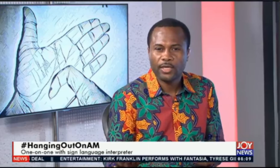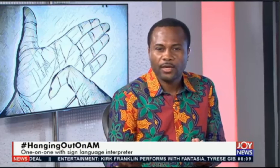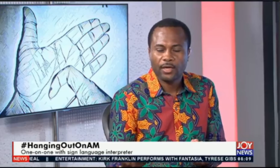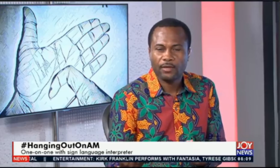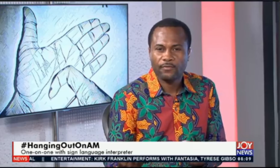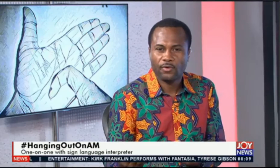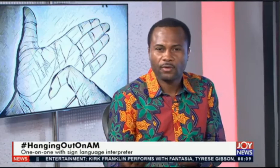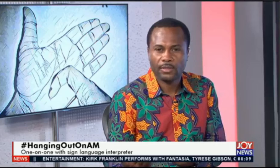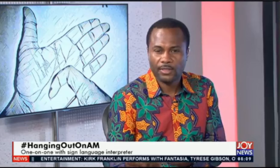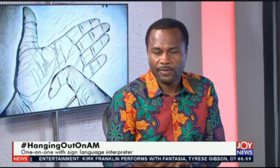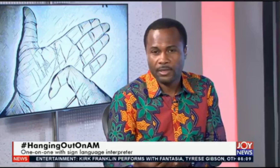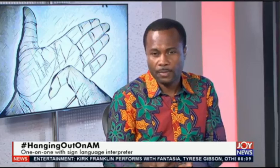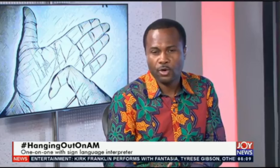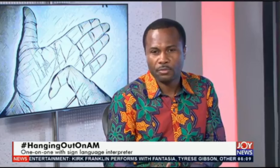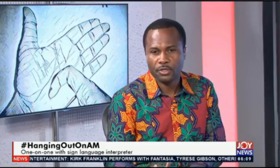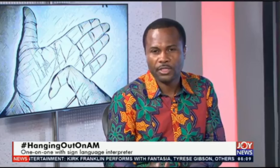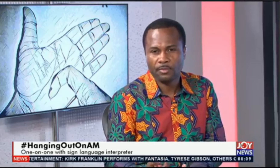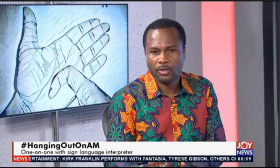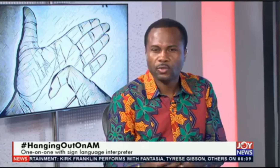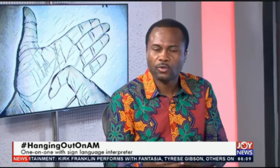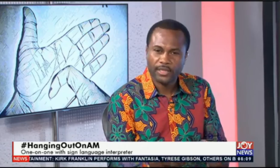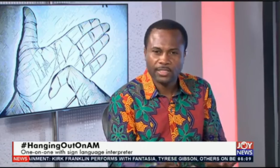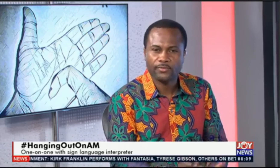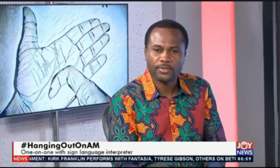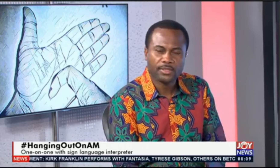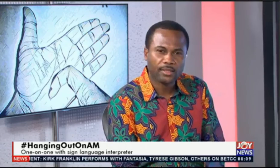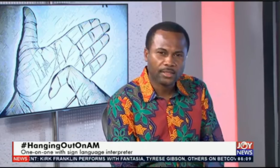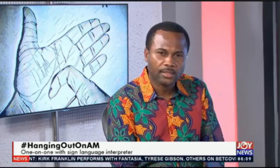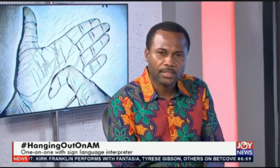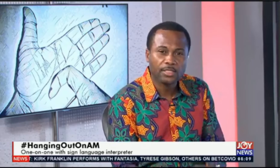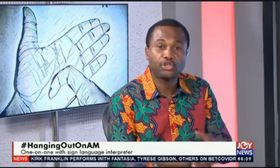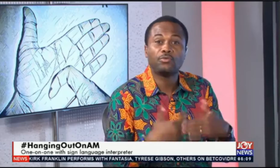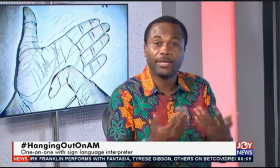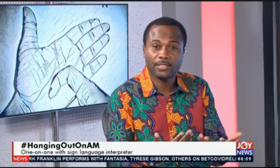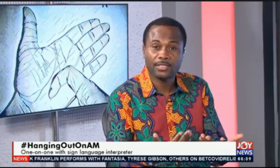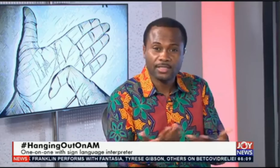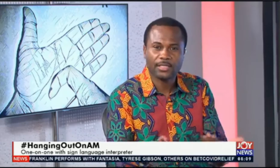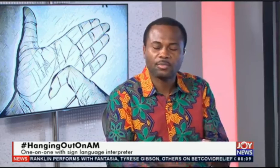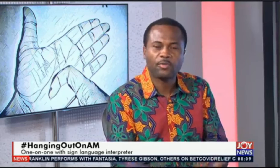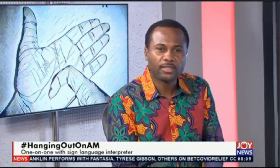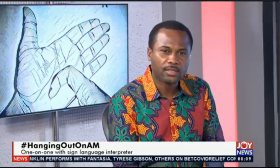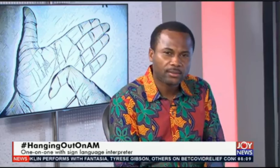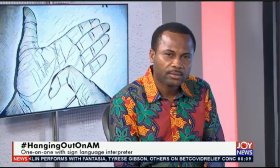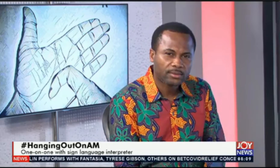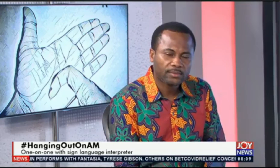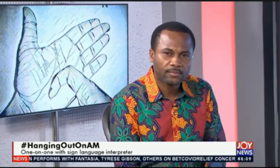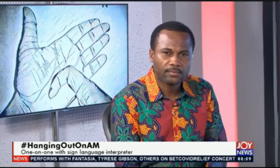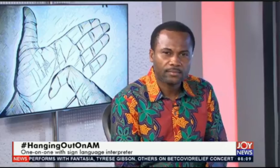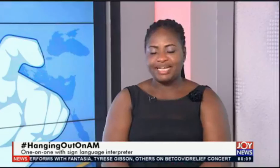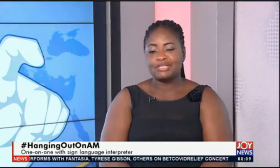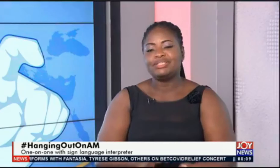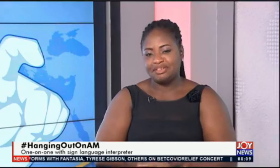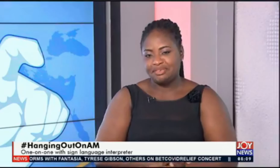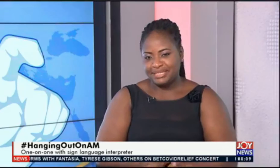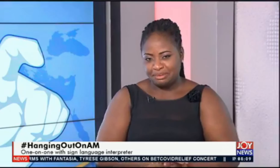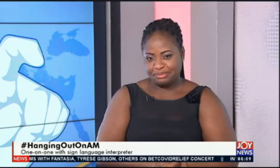only for the deaf and dumb community, but also by the general society, since you learned it and started practicing? First of all,